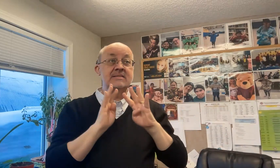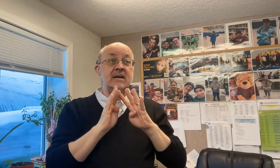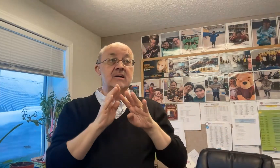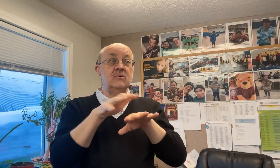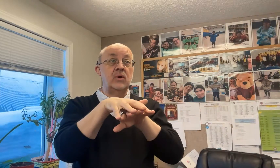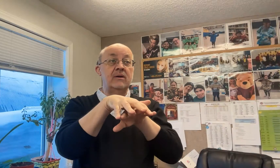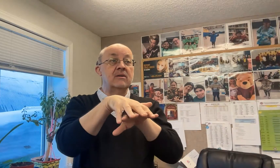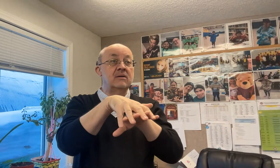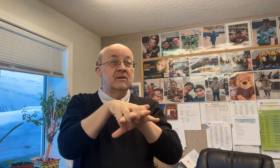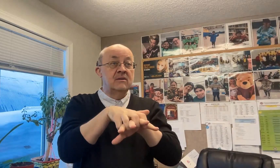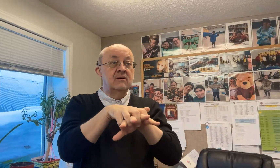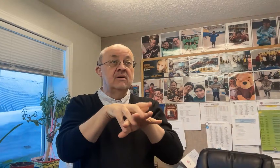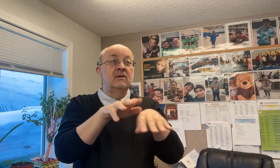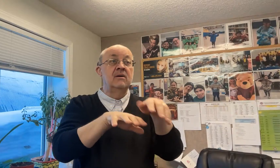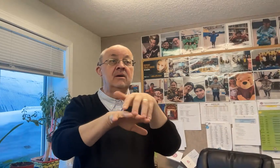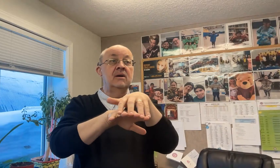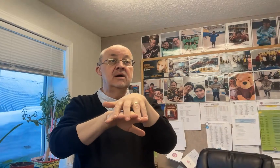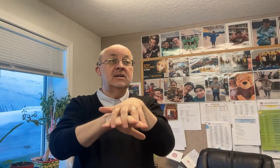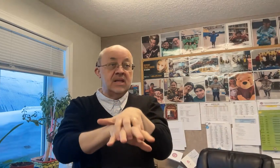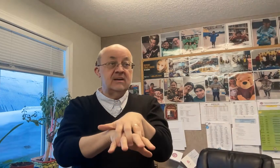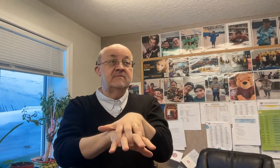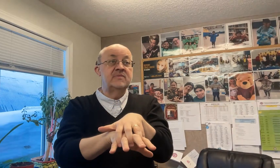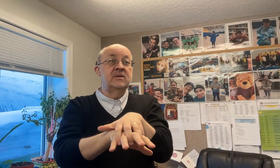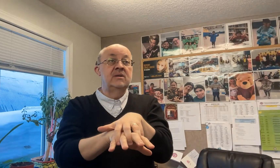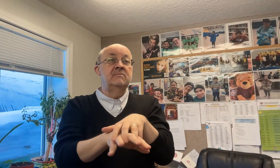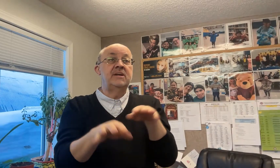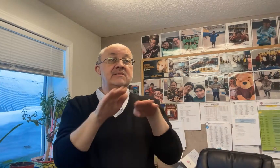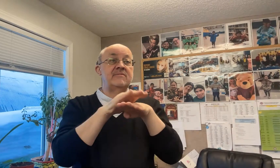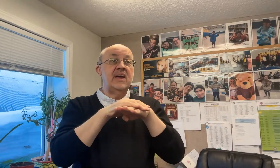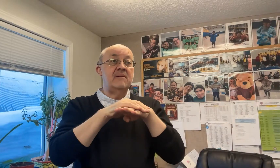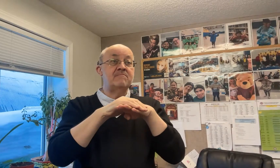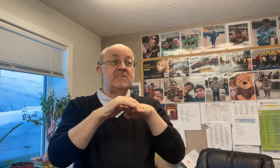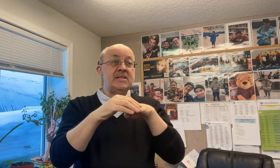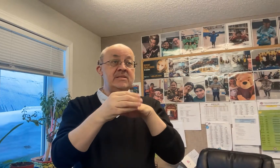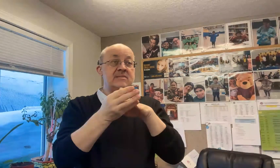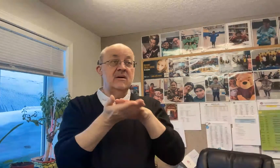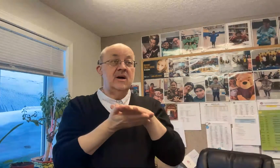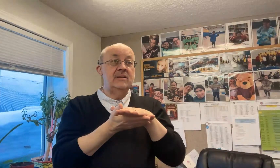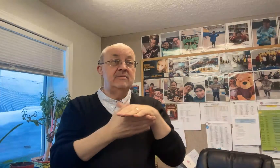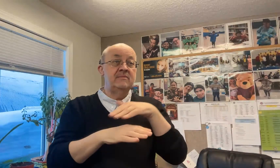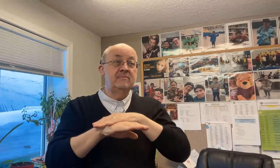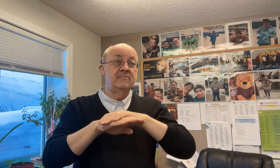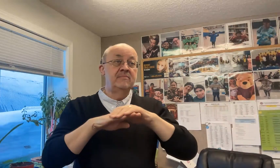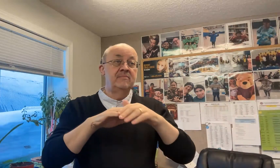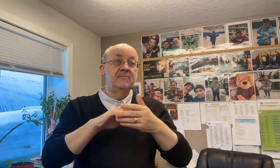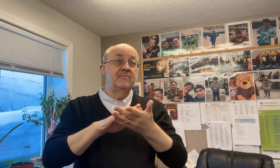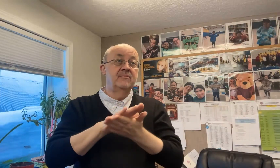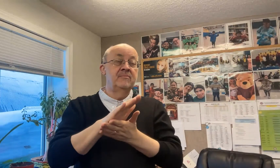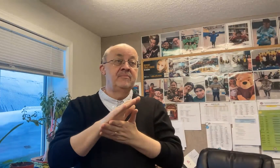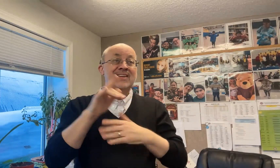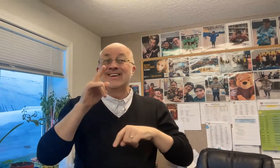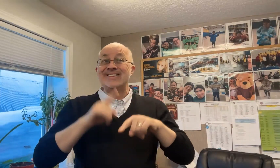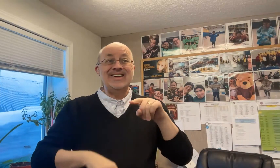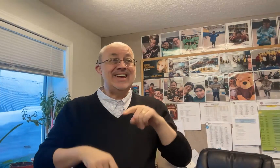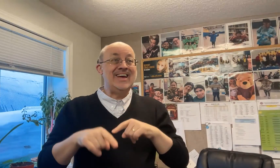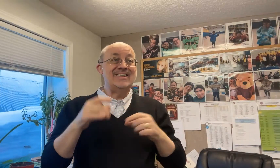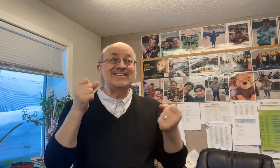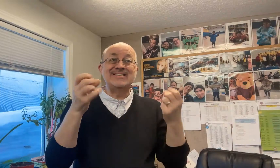Alaska wear gloves because if they have mittens on, they can't